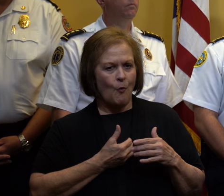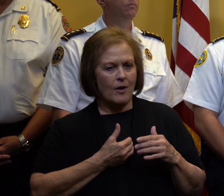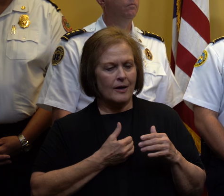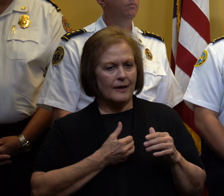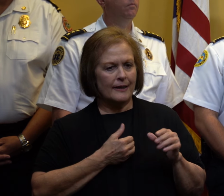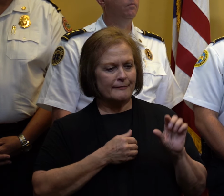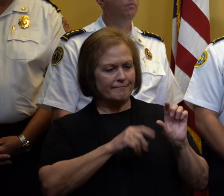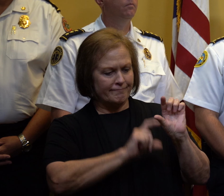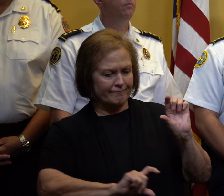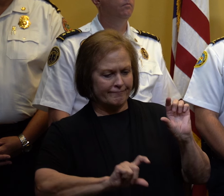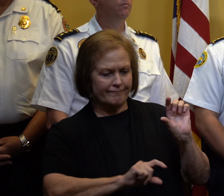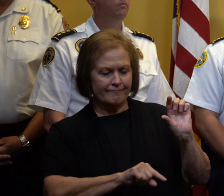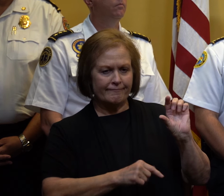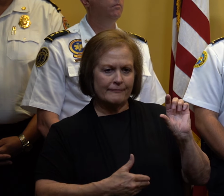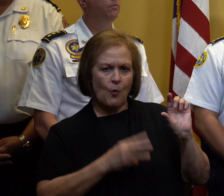with storms.